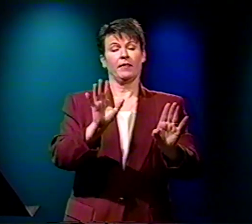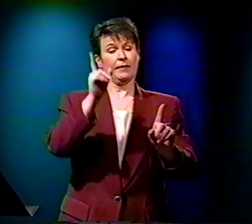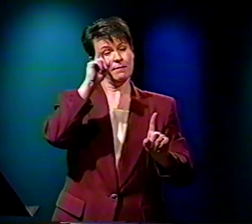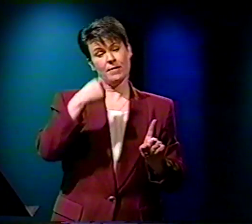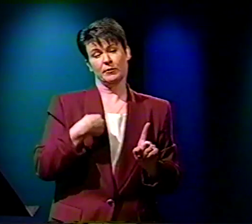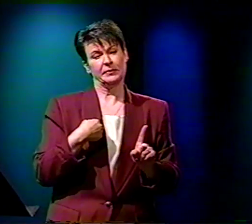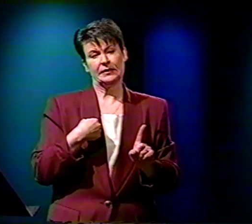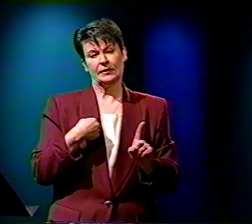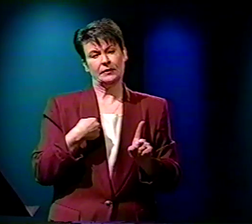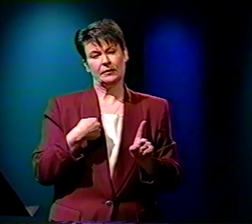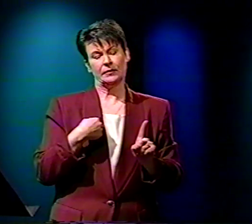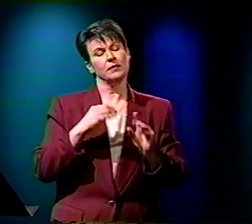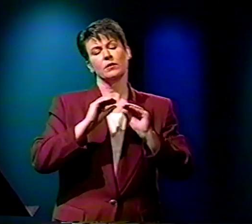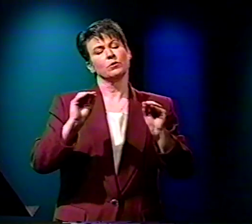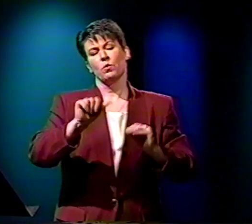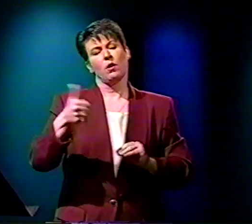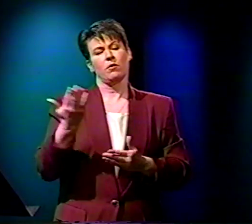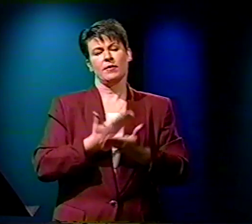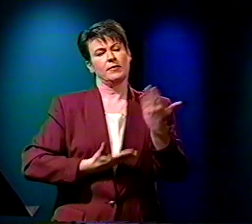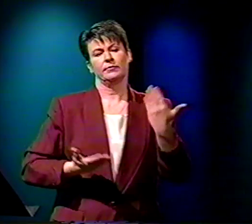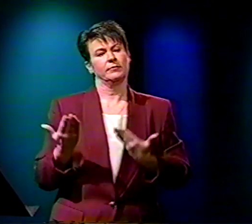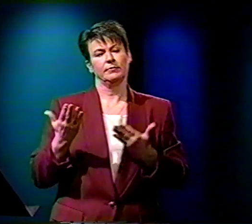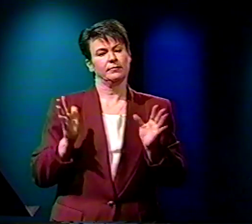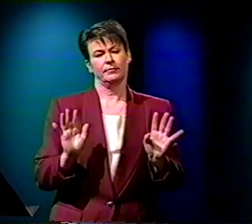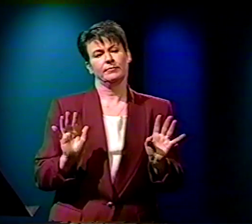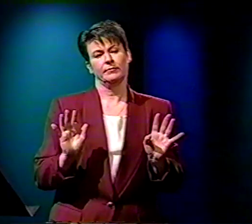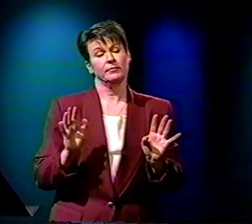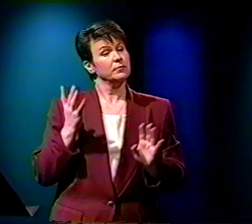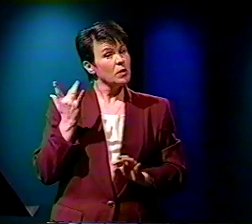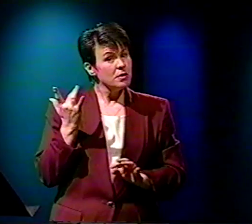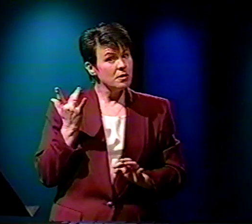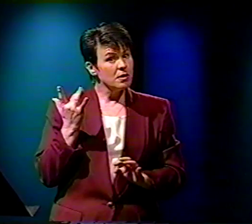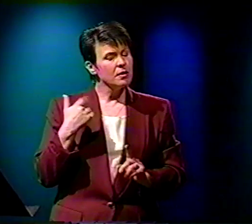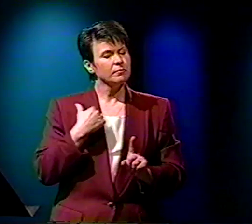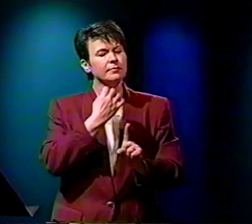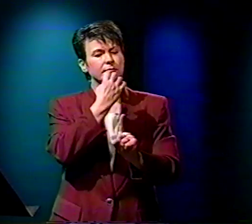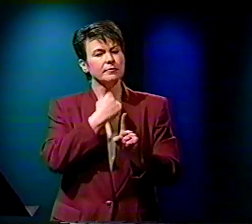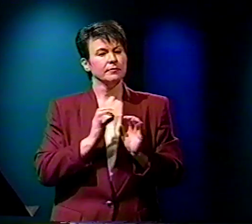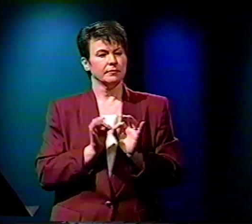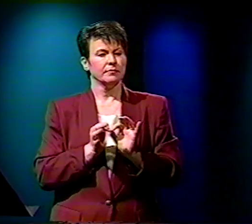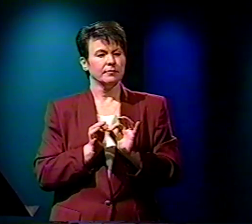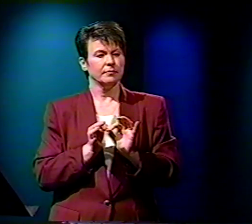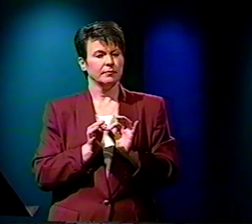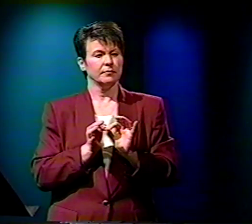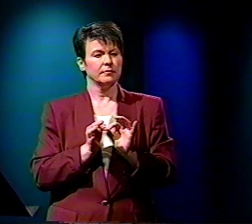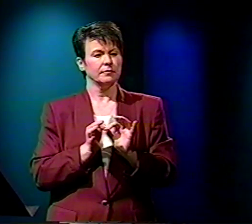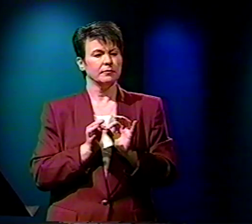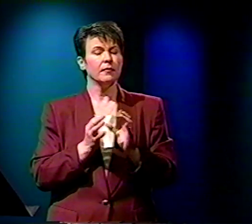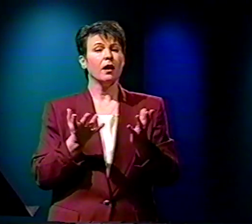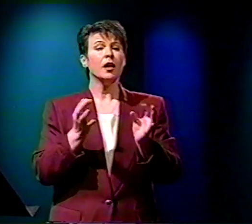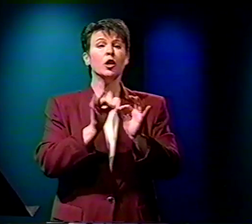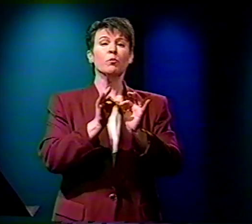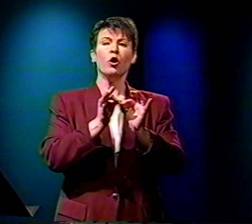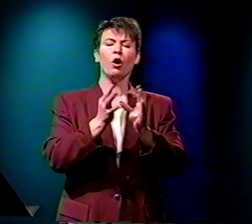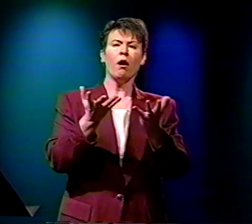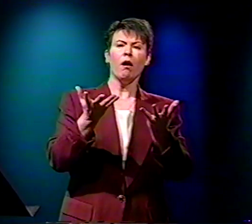you know, for me, there is no other hand. And the reason is because I value interpreters.